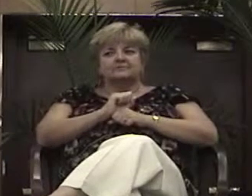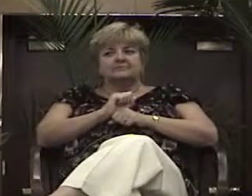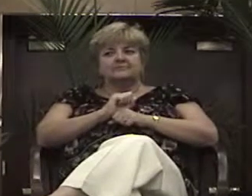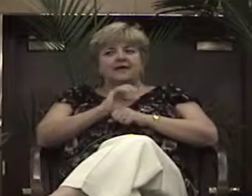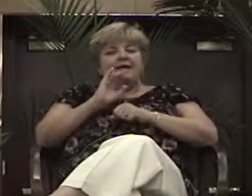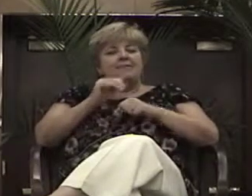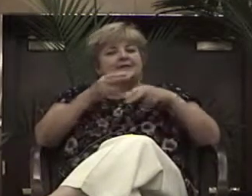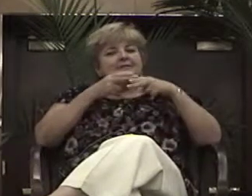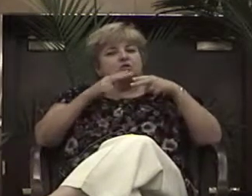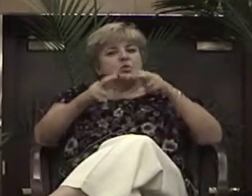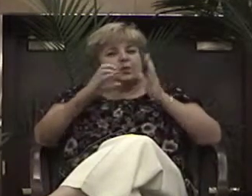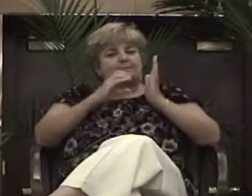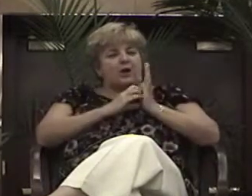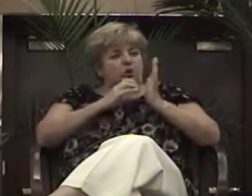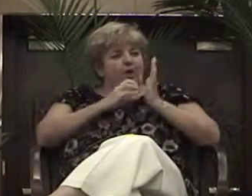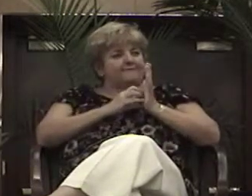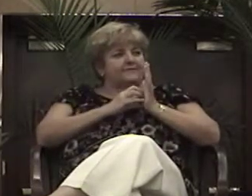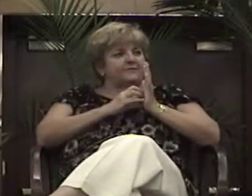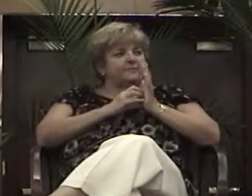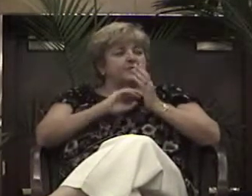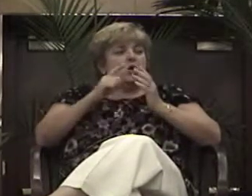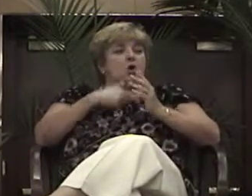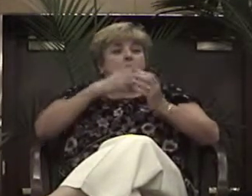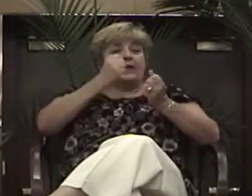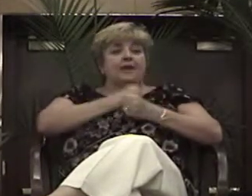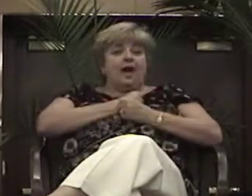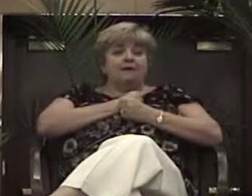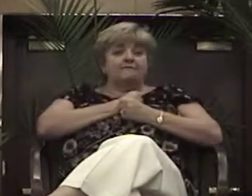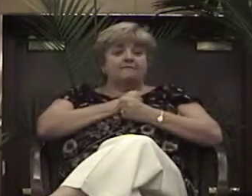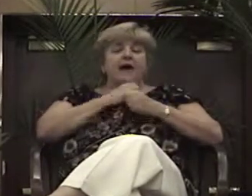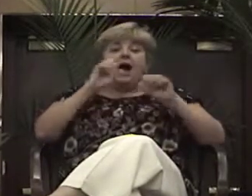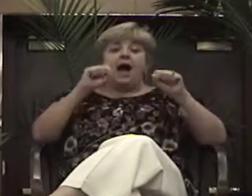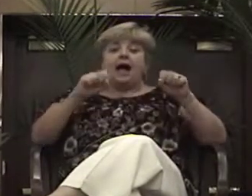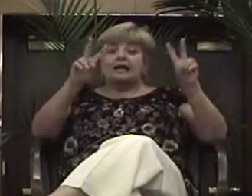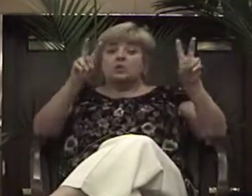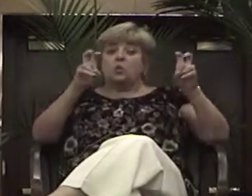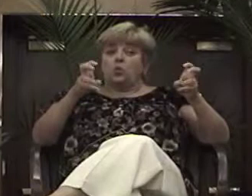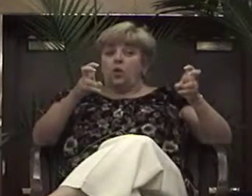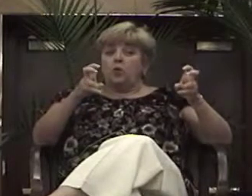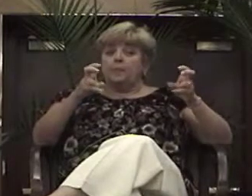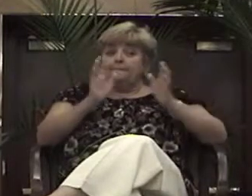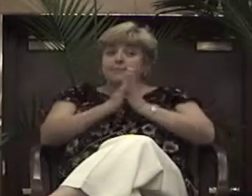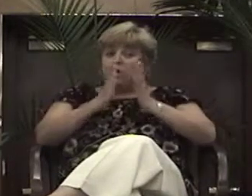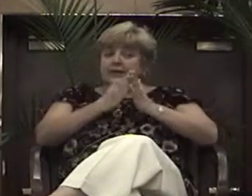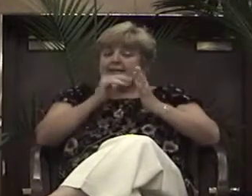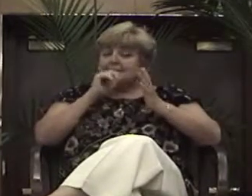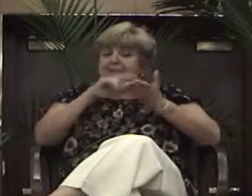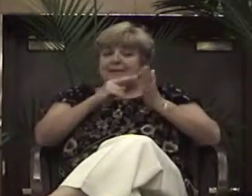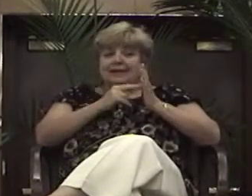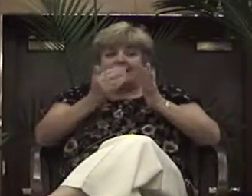we love, like I can quote the book or whatever. That don't mean a thing. This thing is about me living what I'm